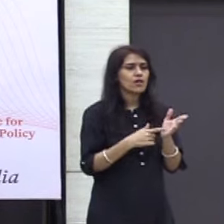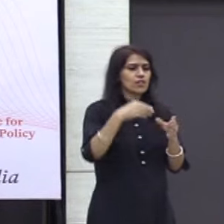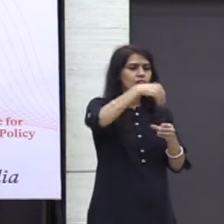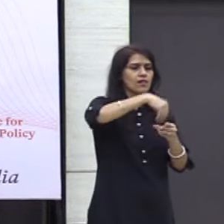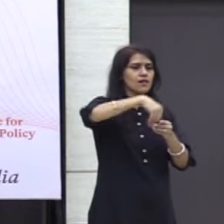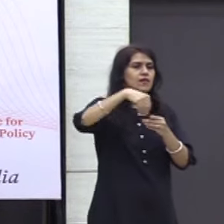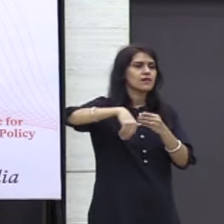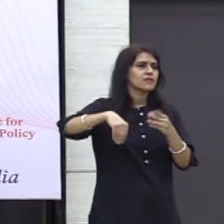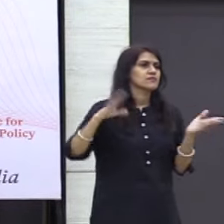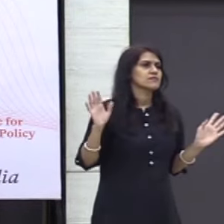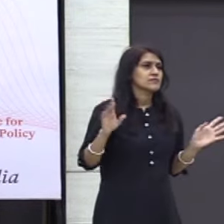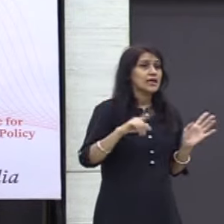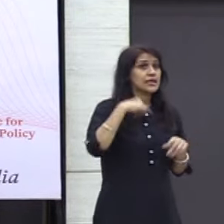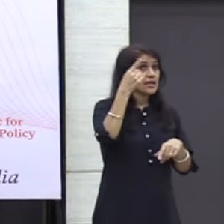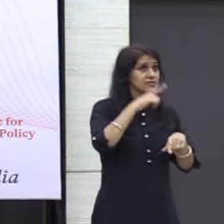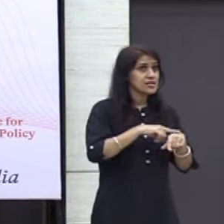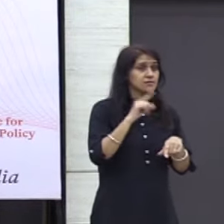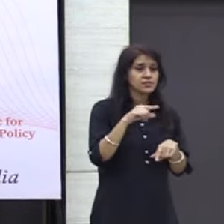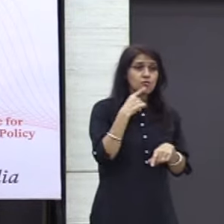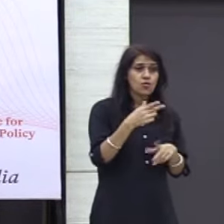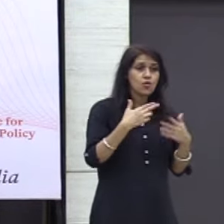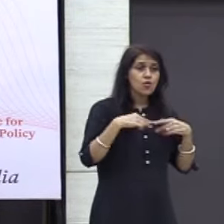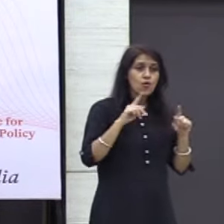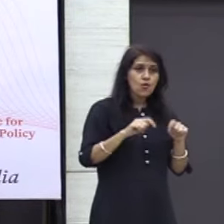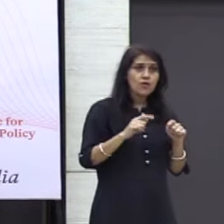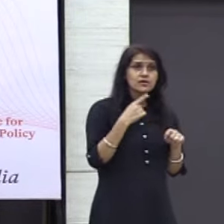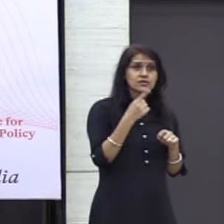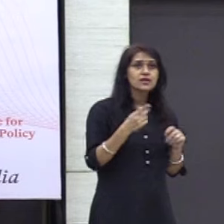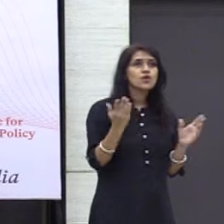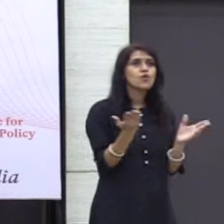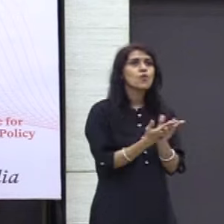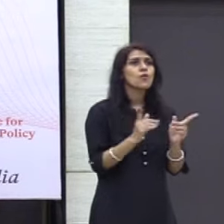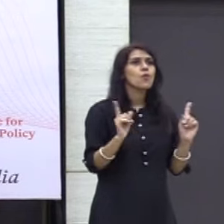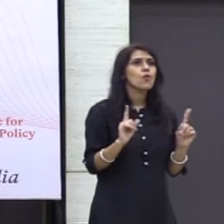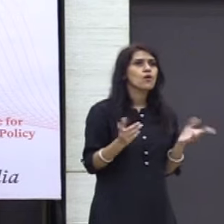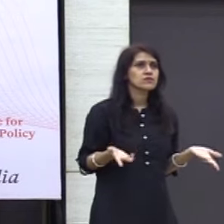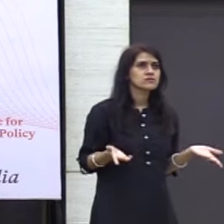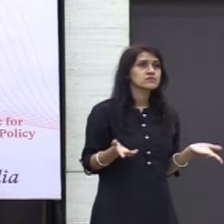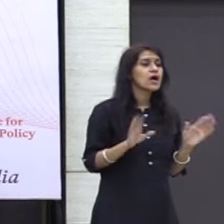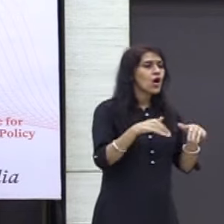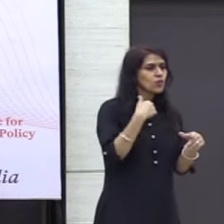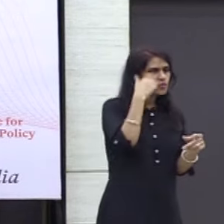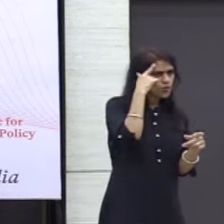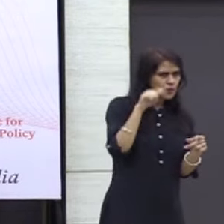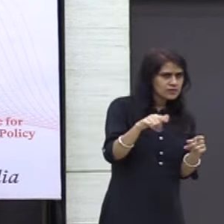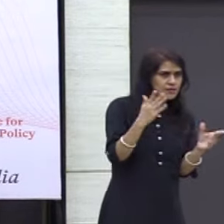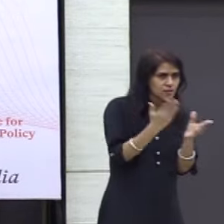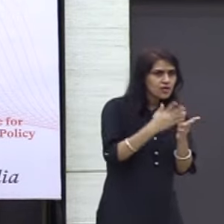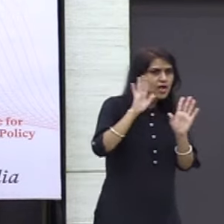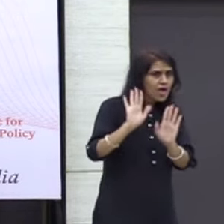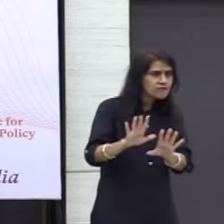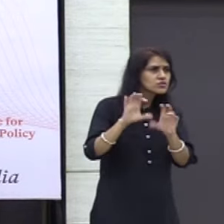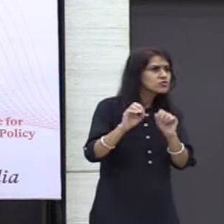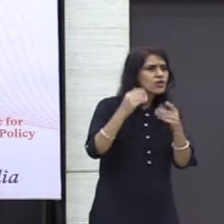document and say, next time they tell the court, see, this document was there. Now, how do I know that it was there, it was not